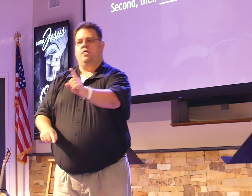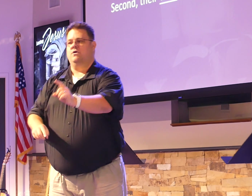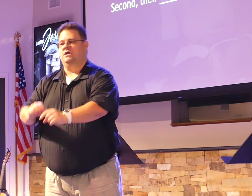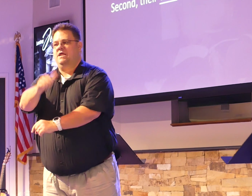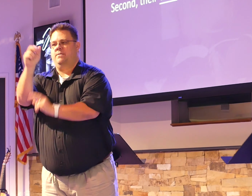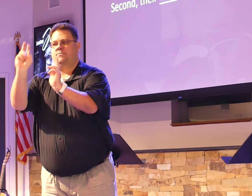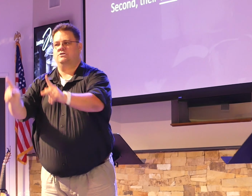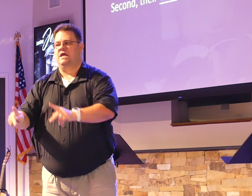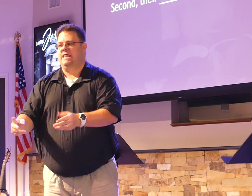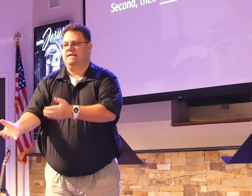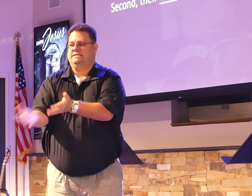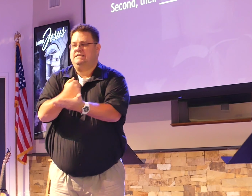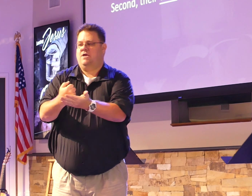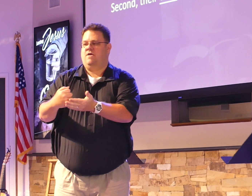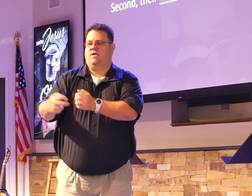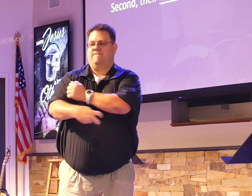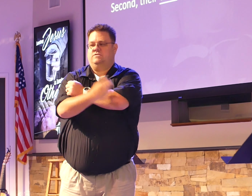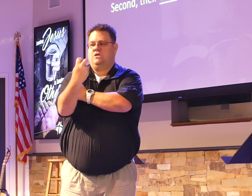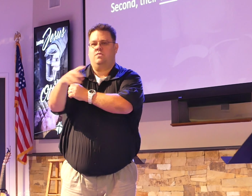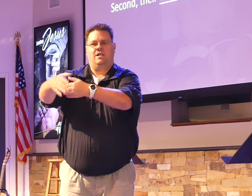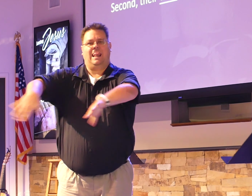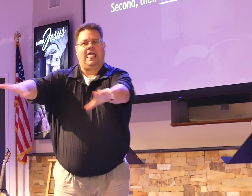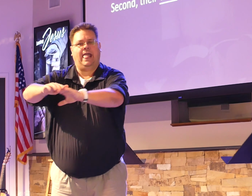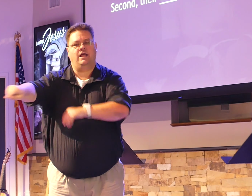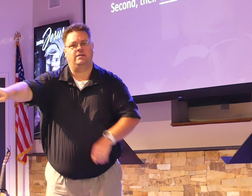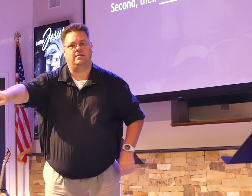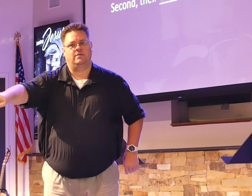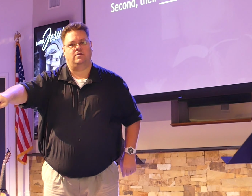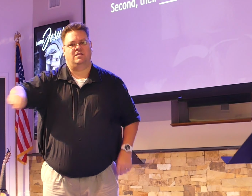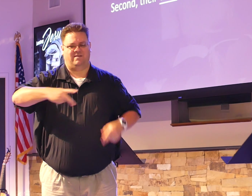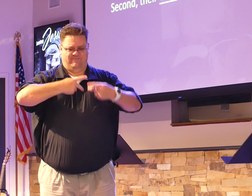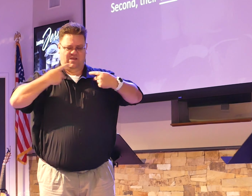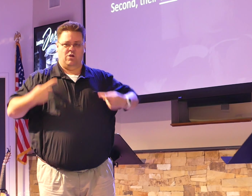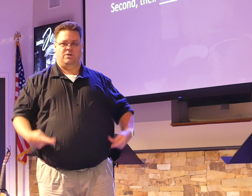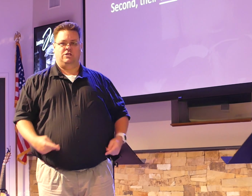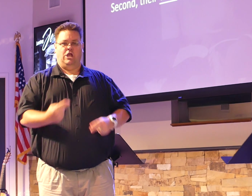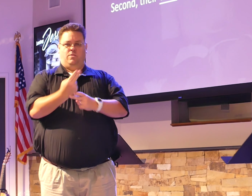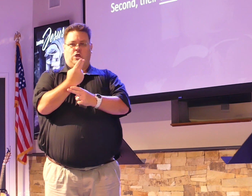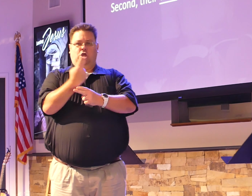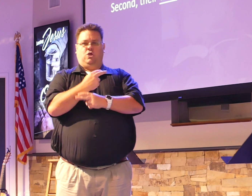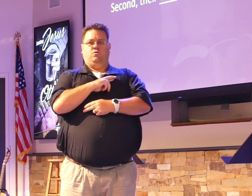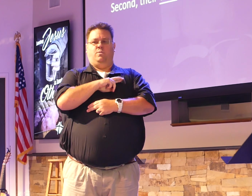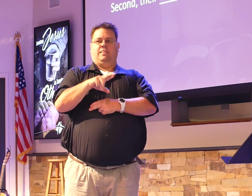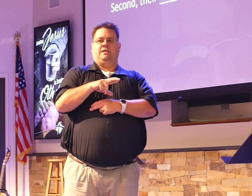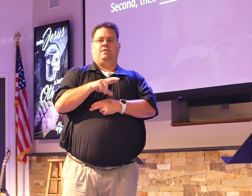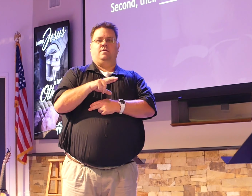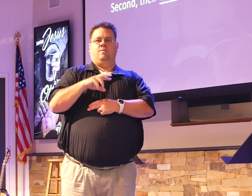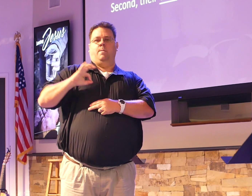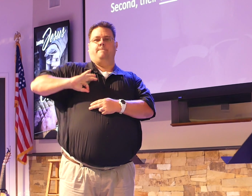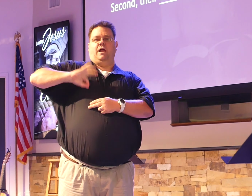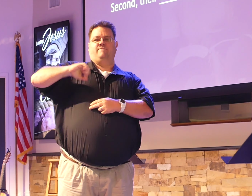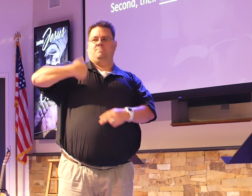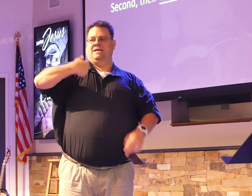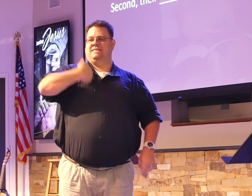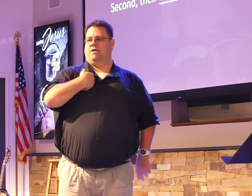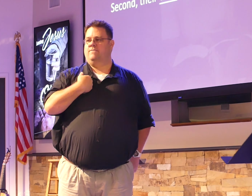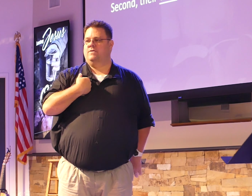property away from him. They used their religious position for personal gain. They were so bad